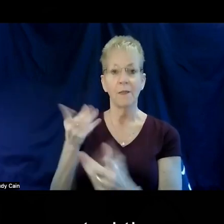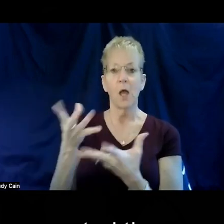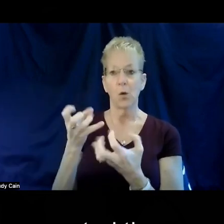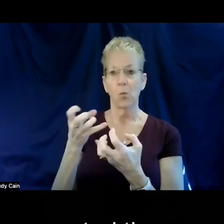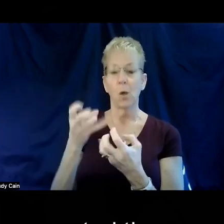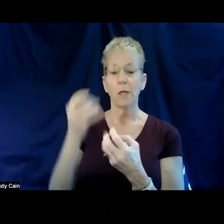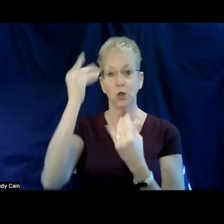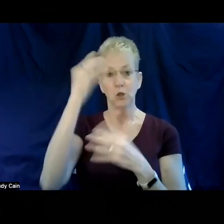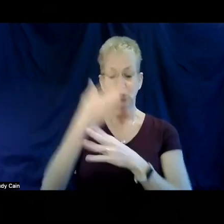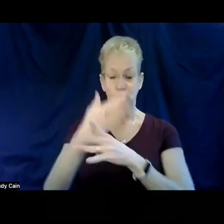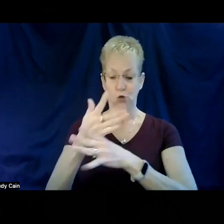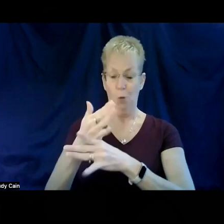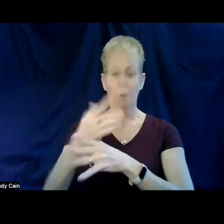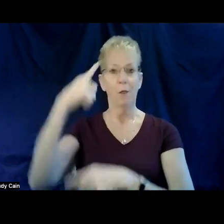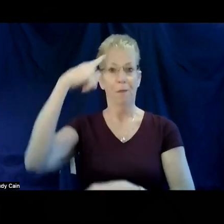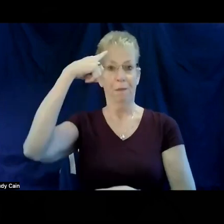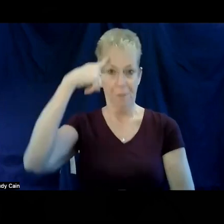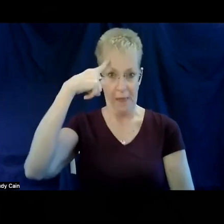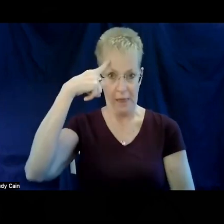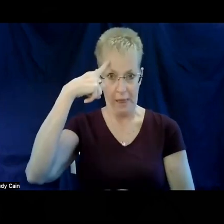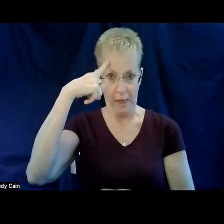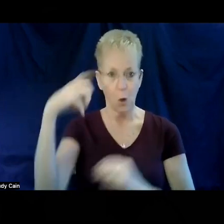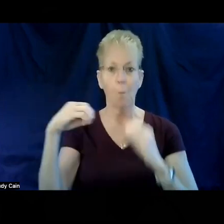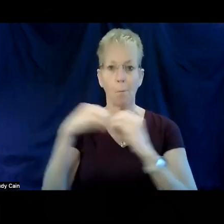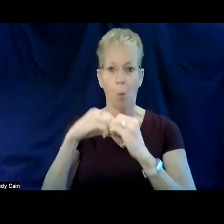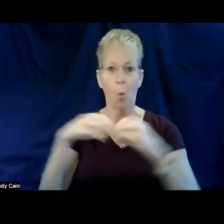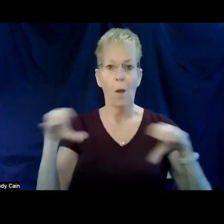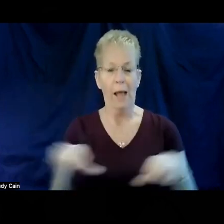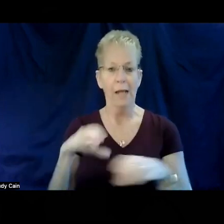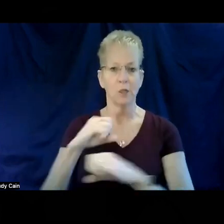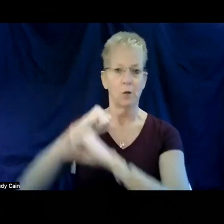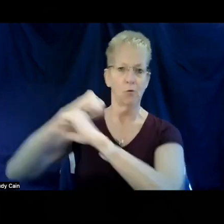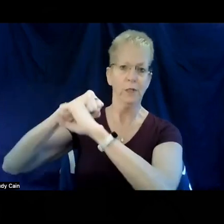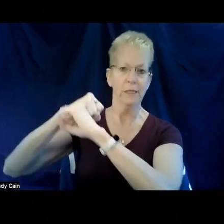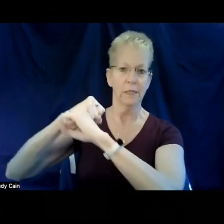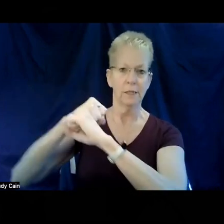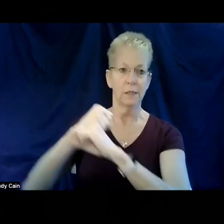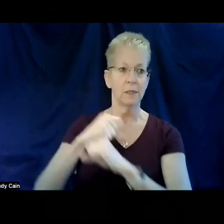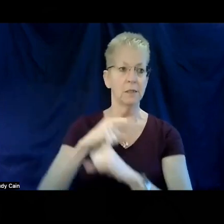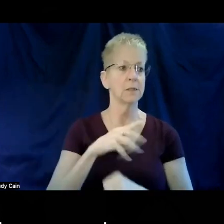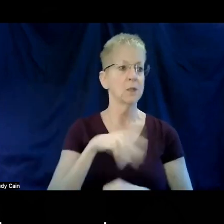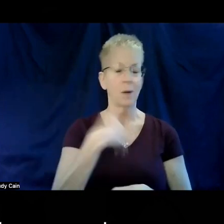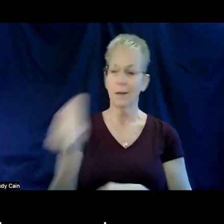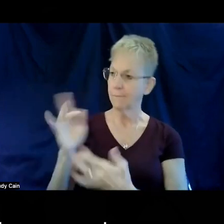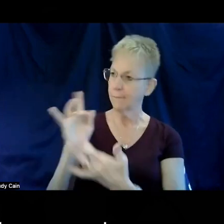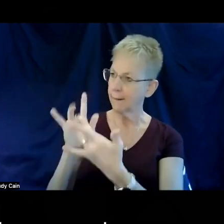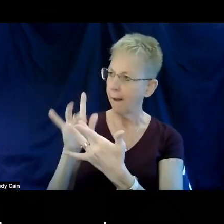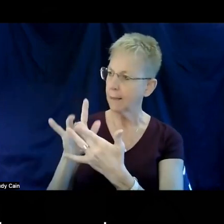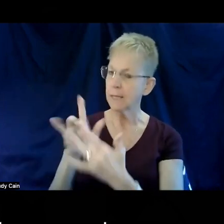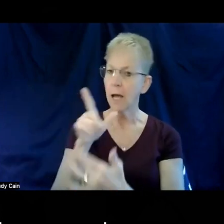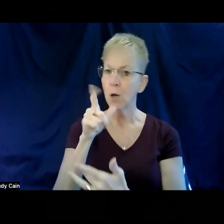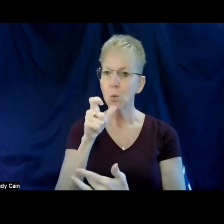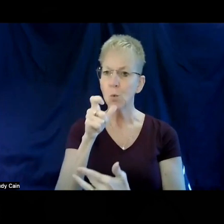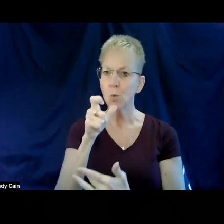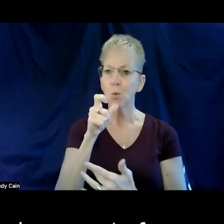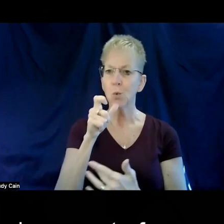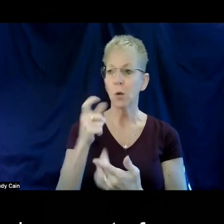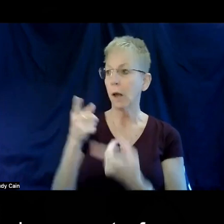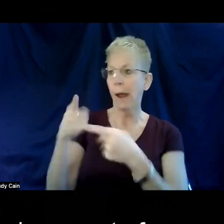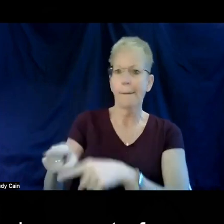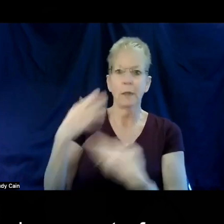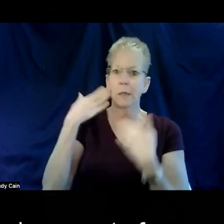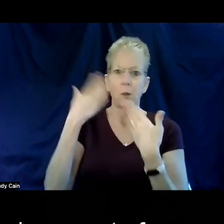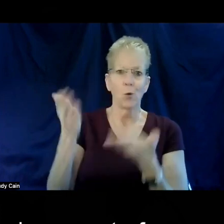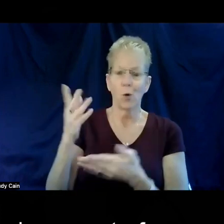think there was a more active resistance. So they gave them contacts. Who knows what happened to those people? They were